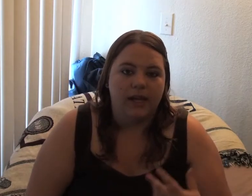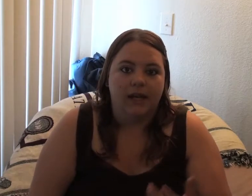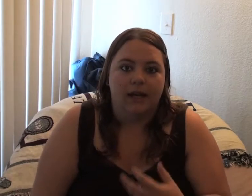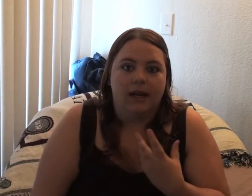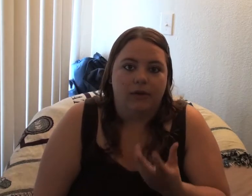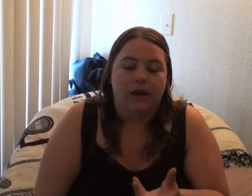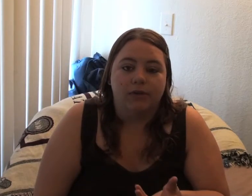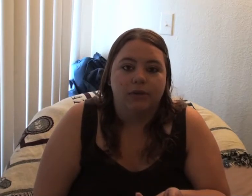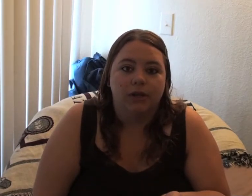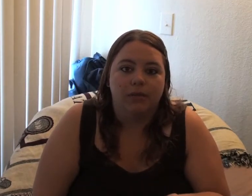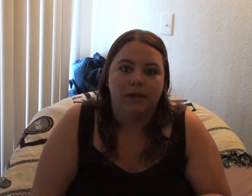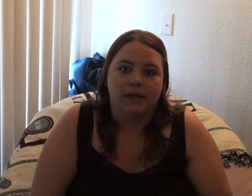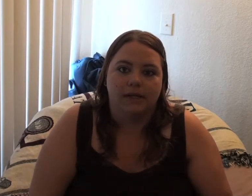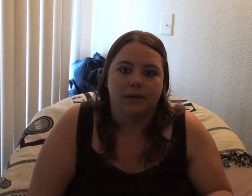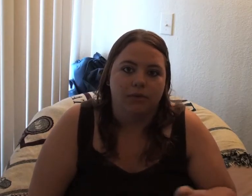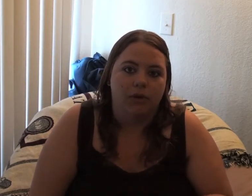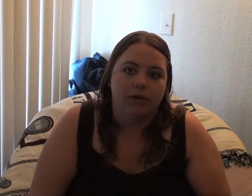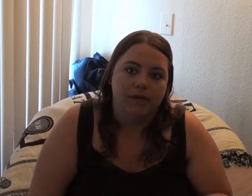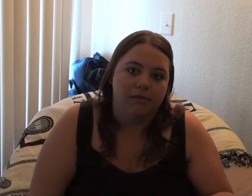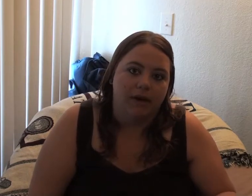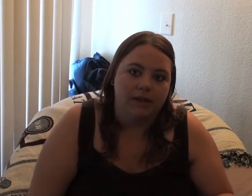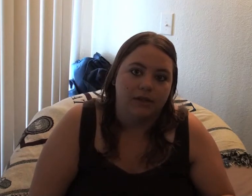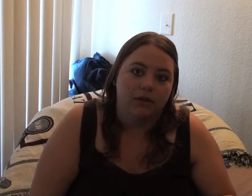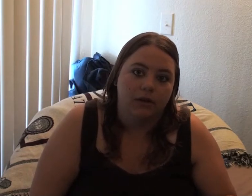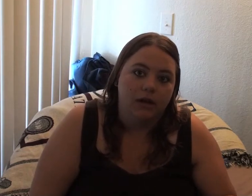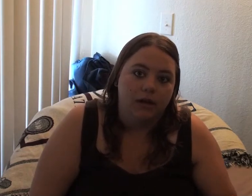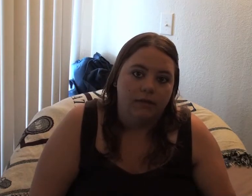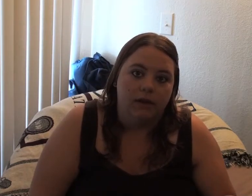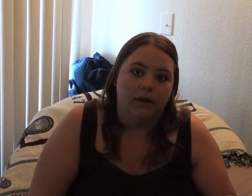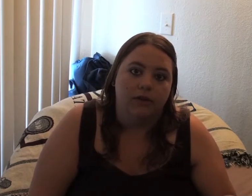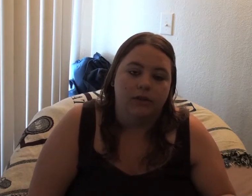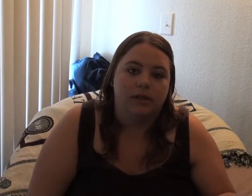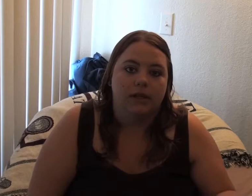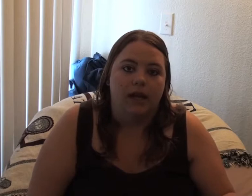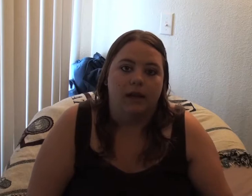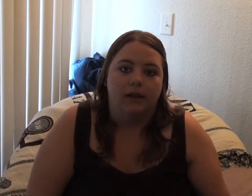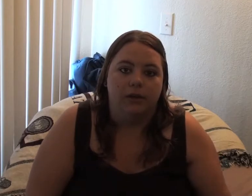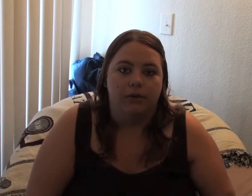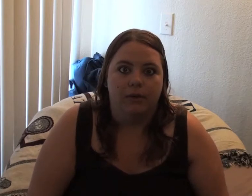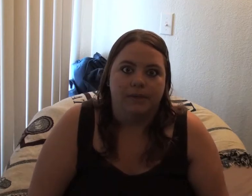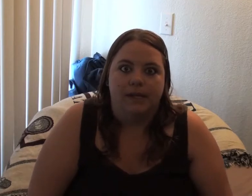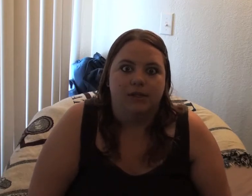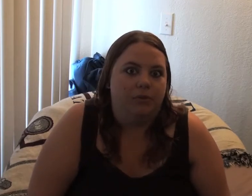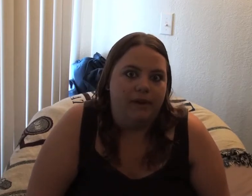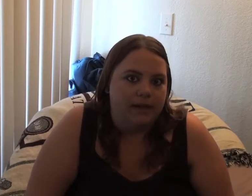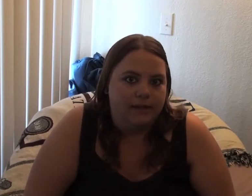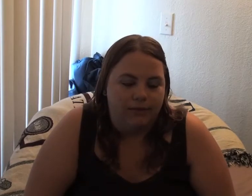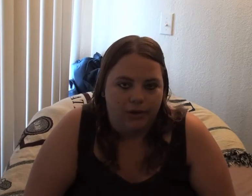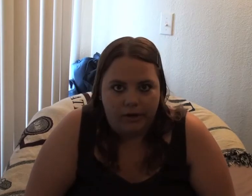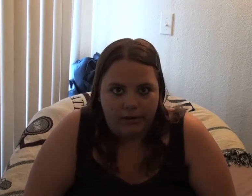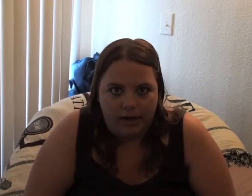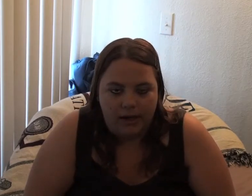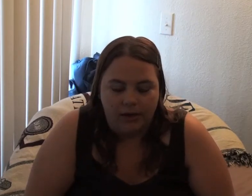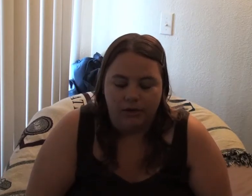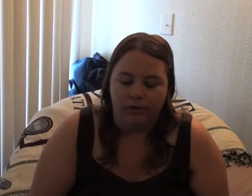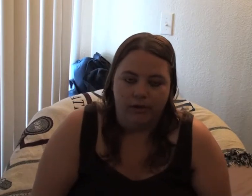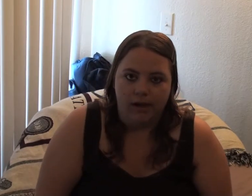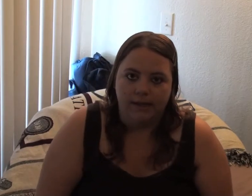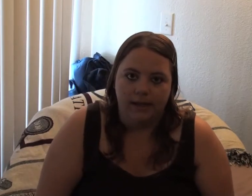can interact with you because some will sign faster than others, and you don't want them to sign super fast if you're hearing and you don't know a lot of sign